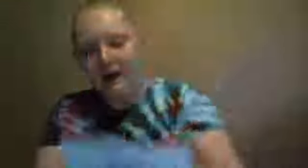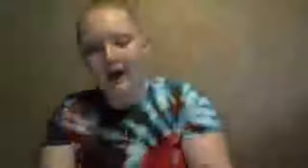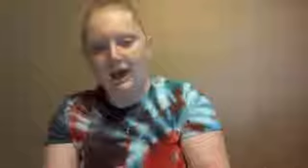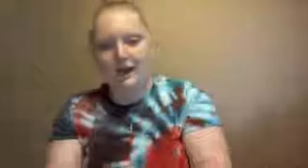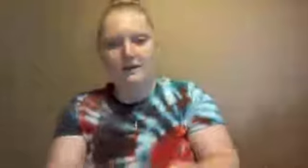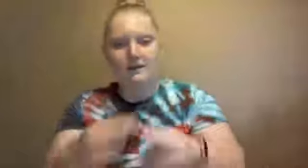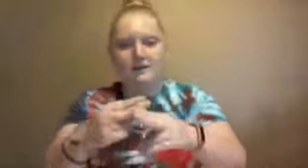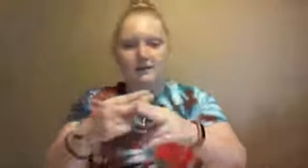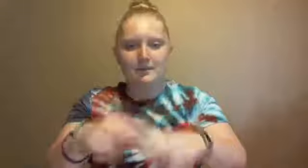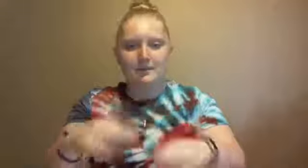Eggs.